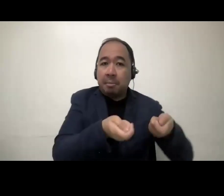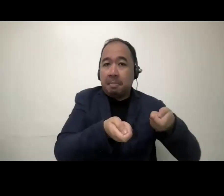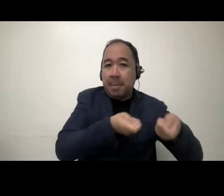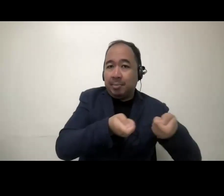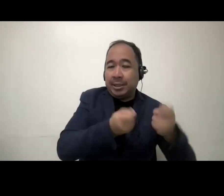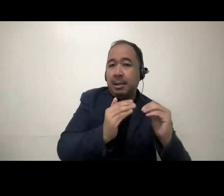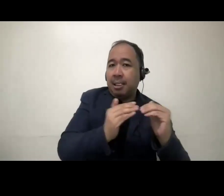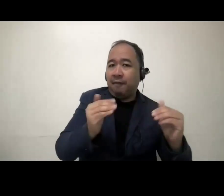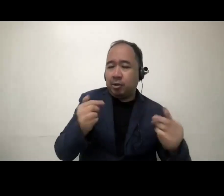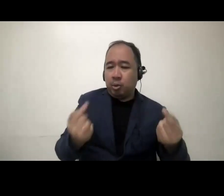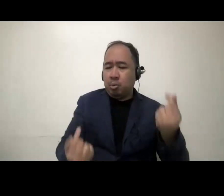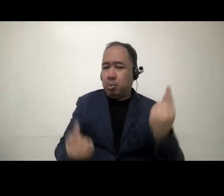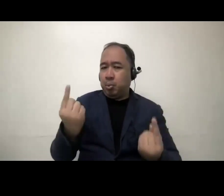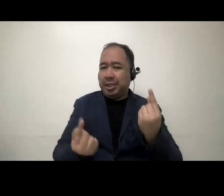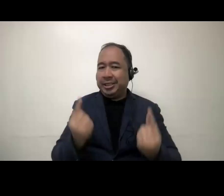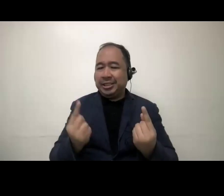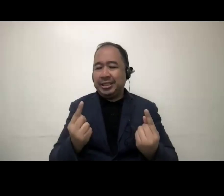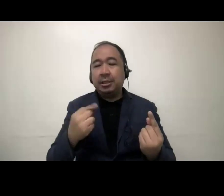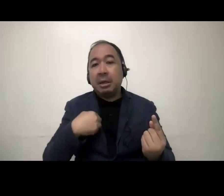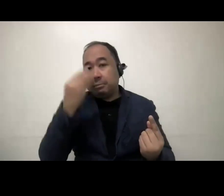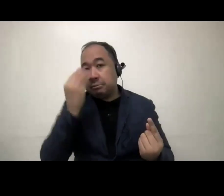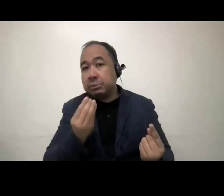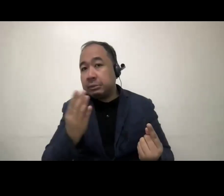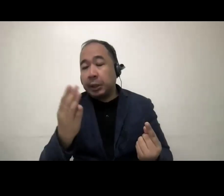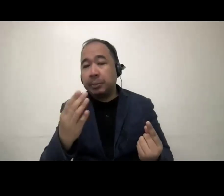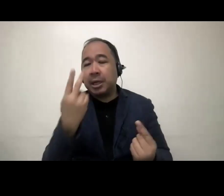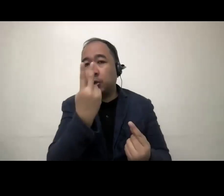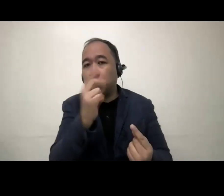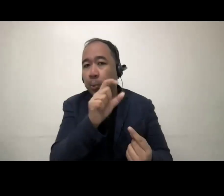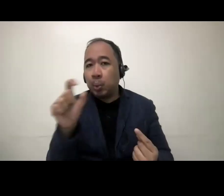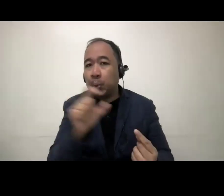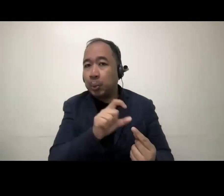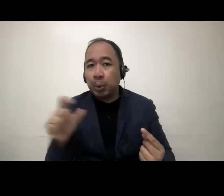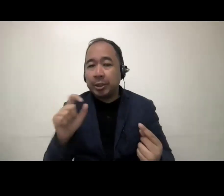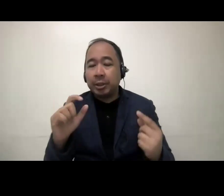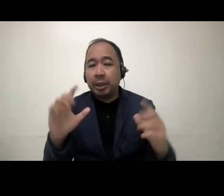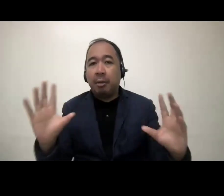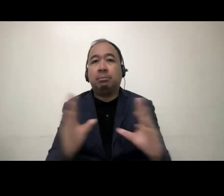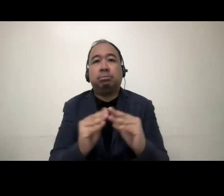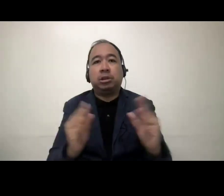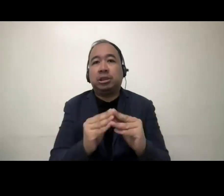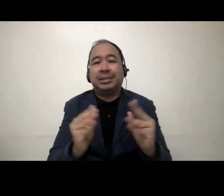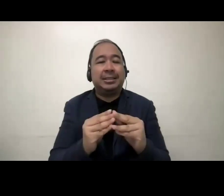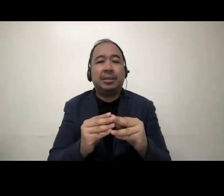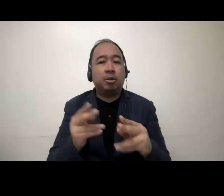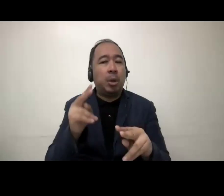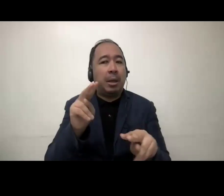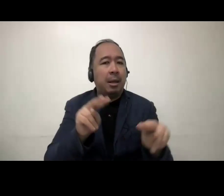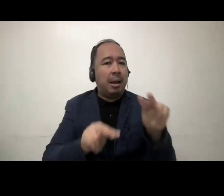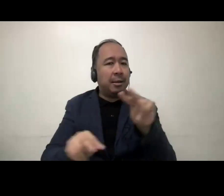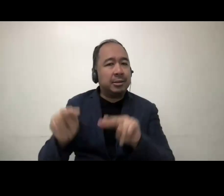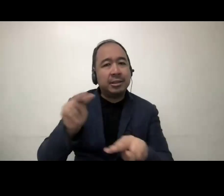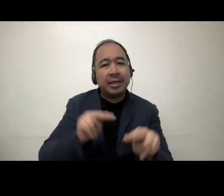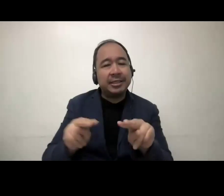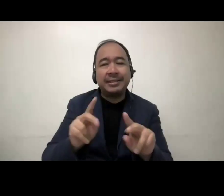mechanisms. Because I can tell you, every 2 weeks when we sit down in our team to assess all the cases that